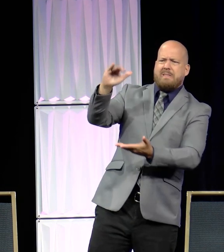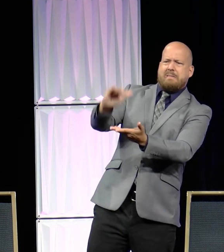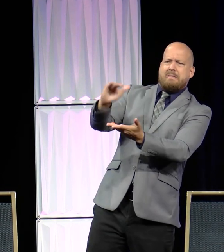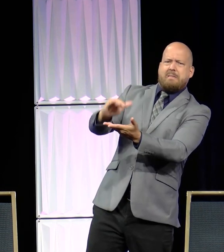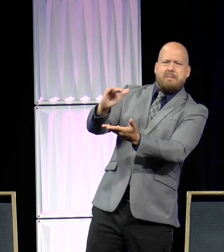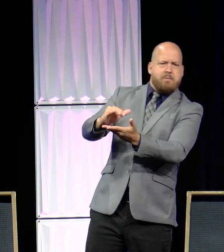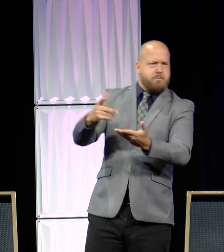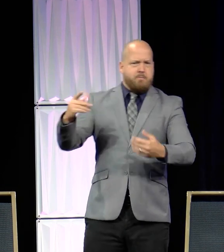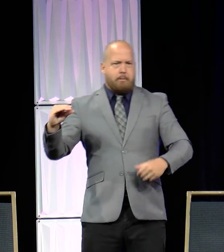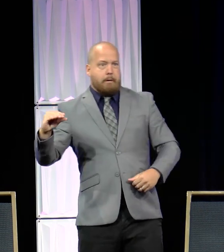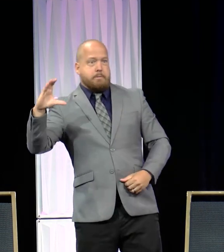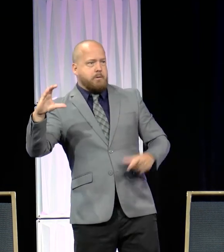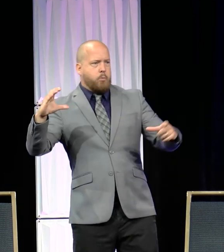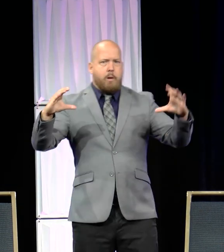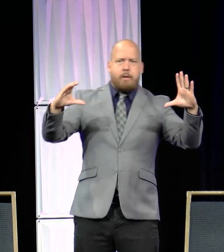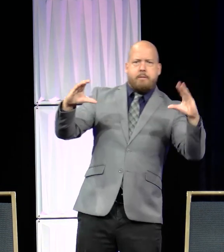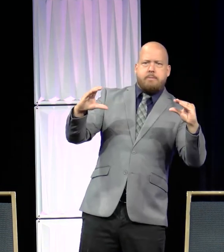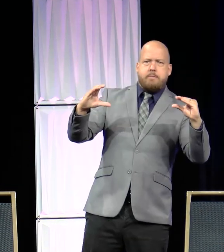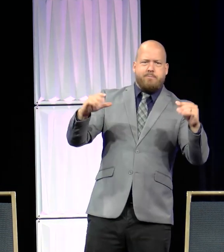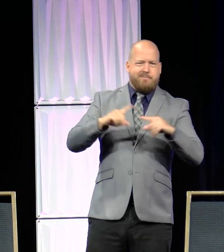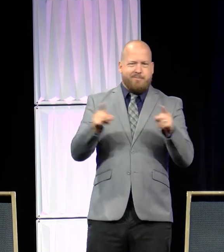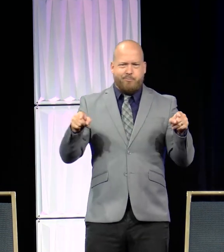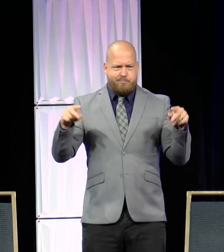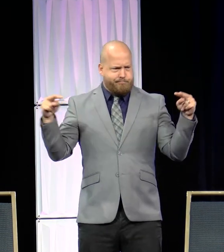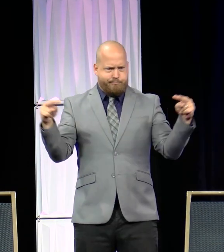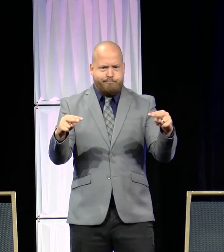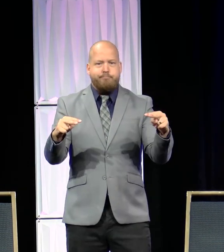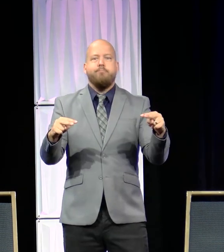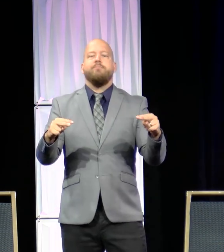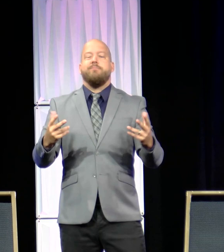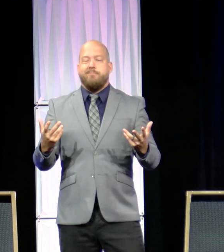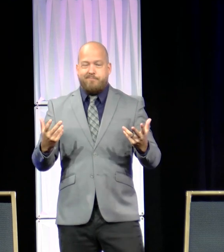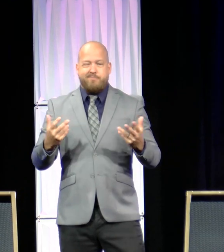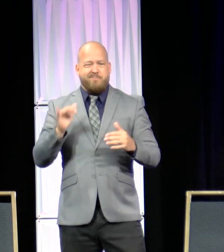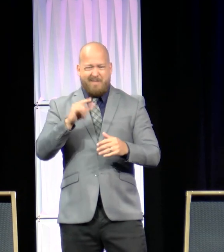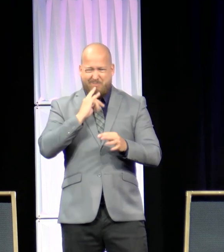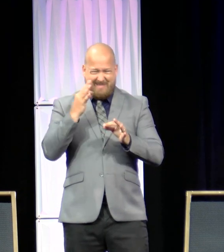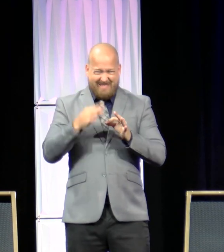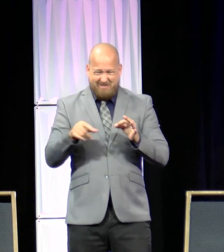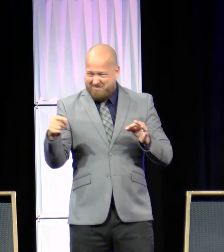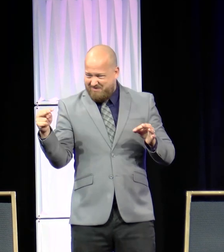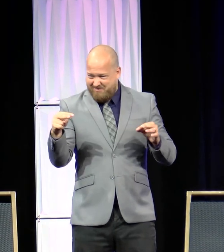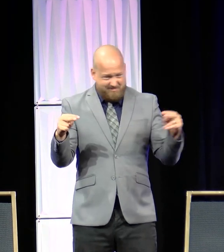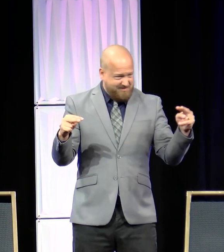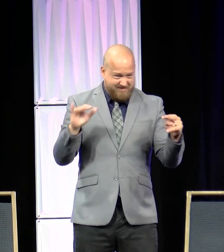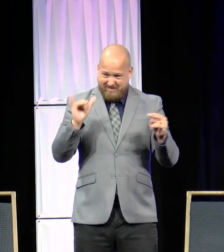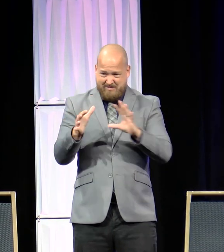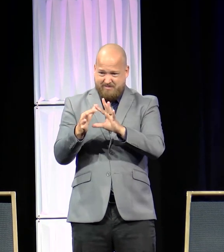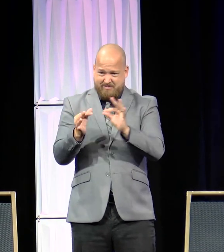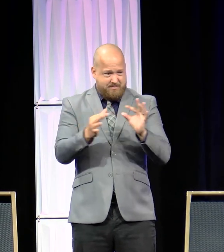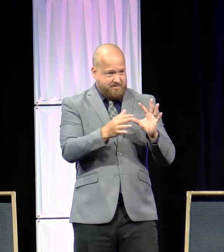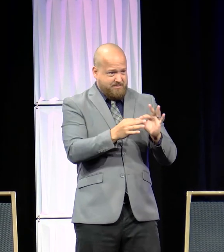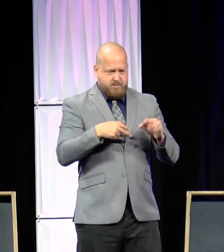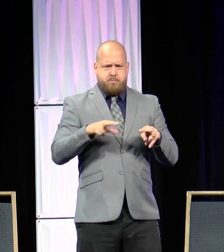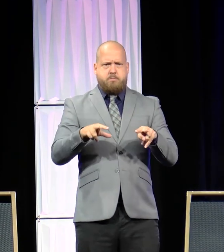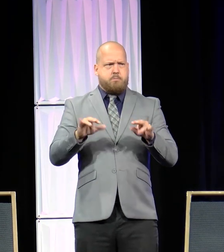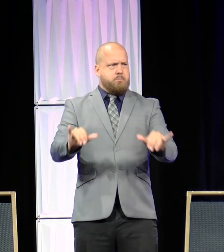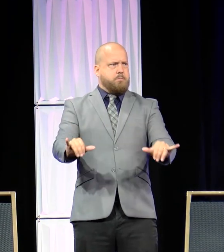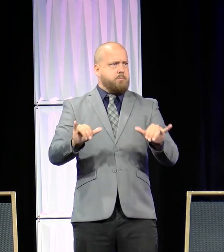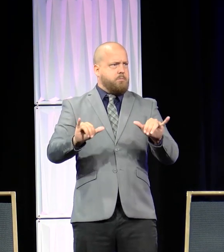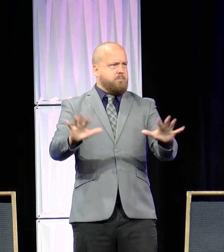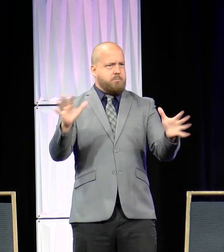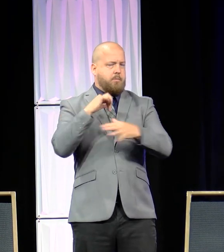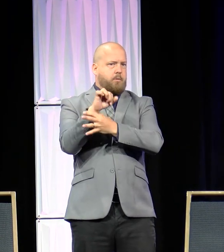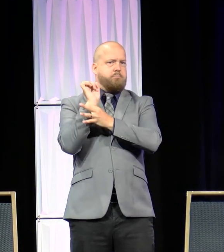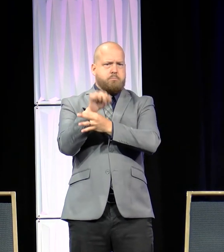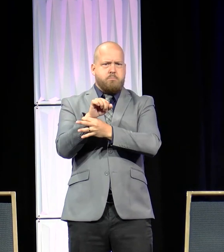That simple but profound statement has been a lifelong lesson for me